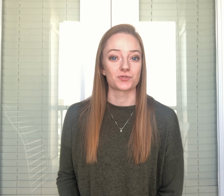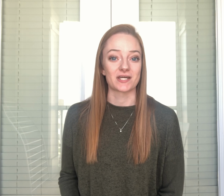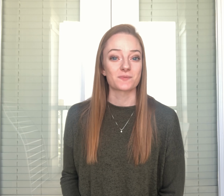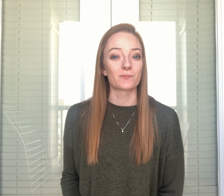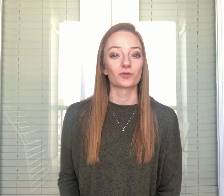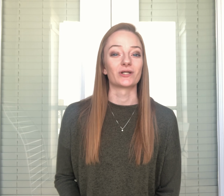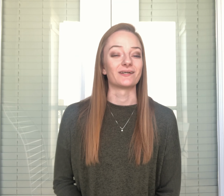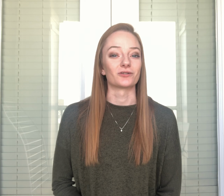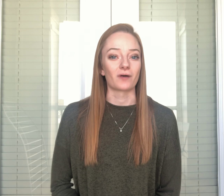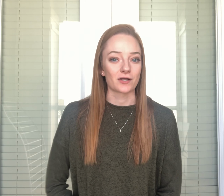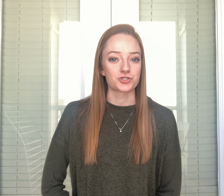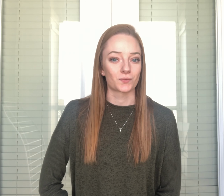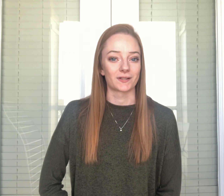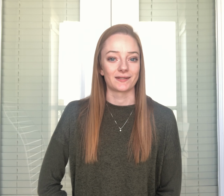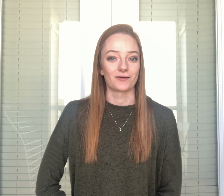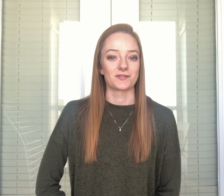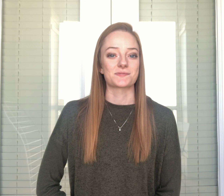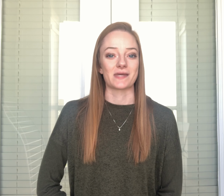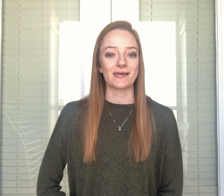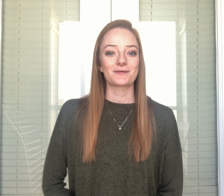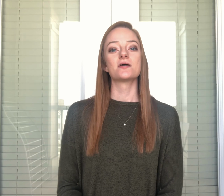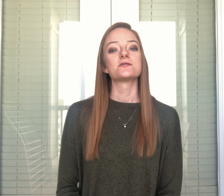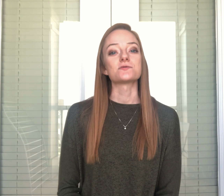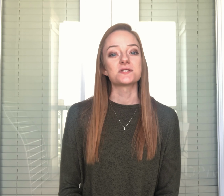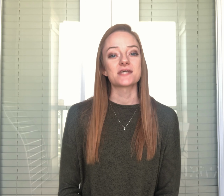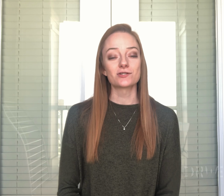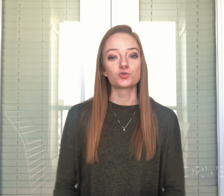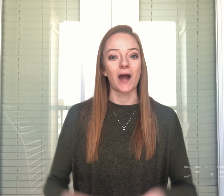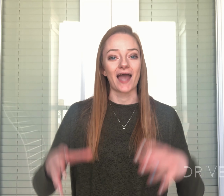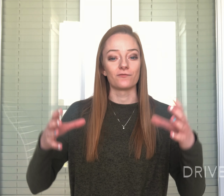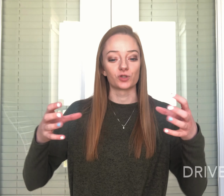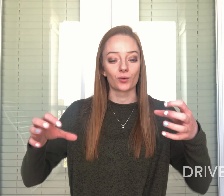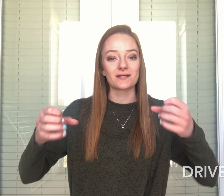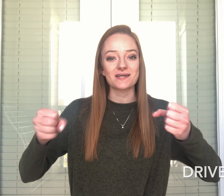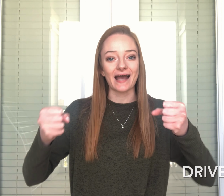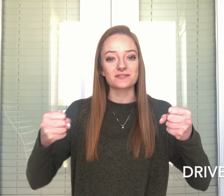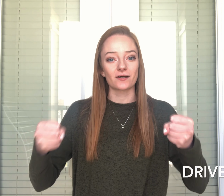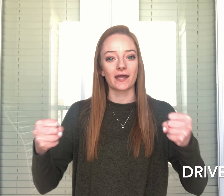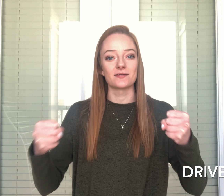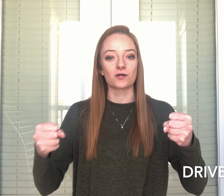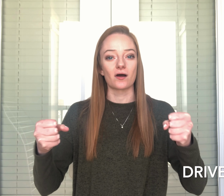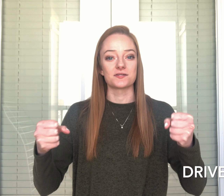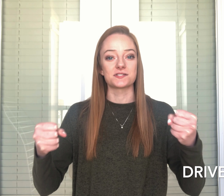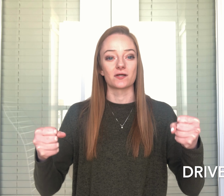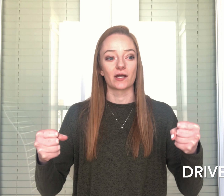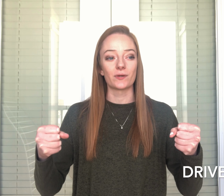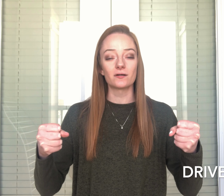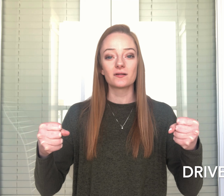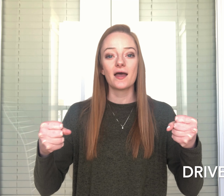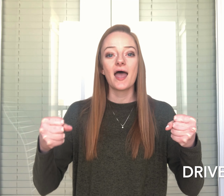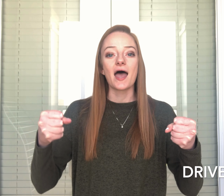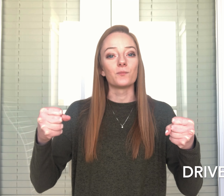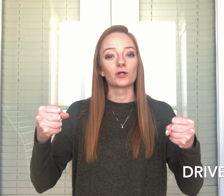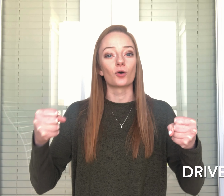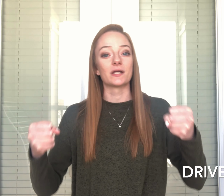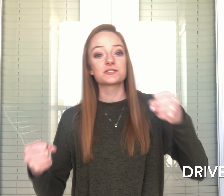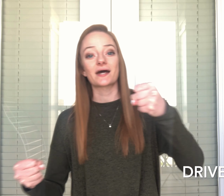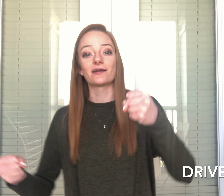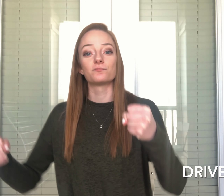So that's why we're learning a little extra word in there this week. So to say drive, we're going to act like our hands are on a steering wheel and we are going to kind of